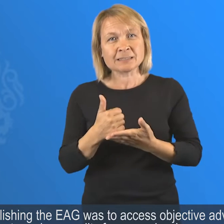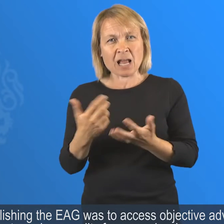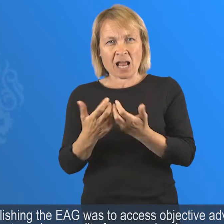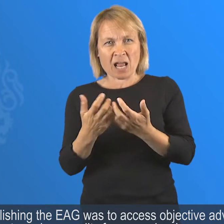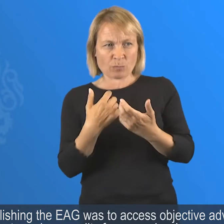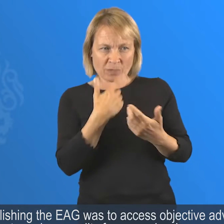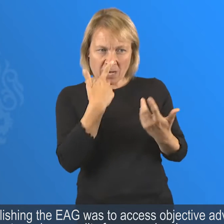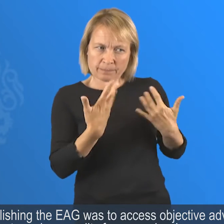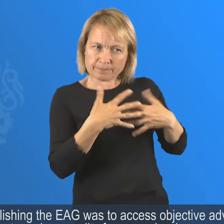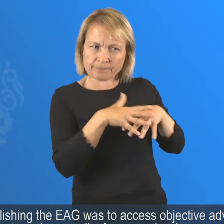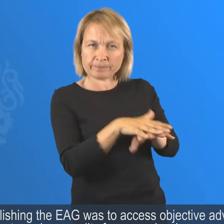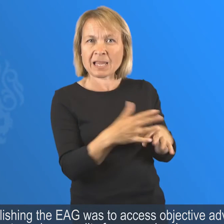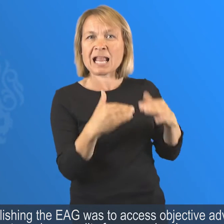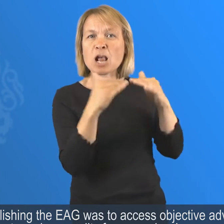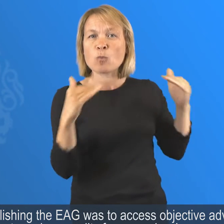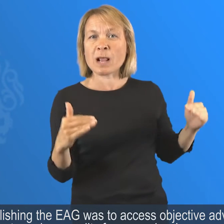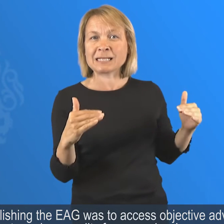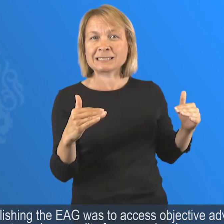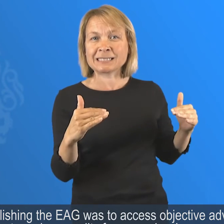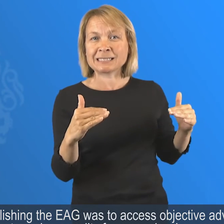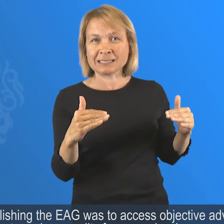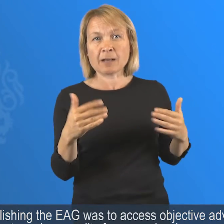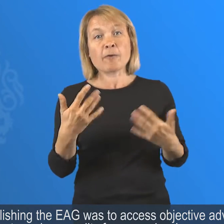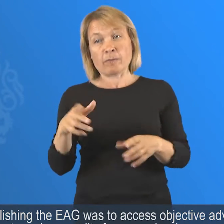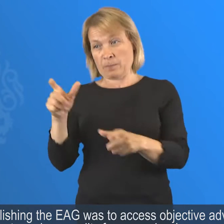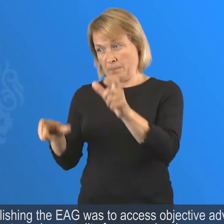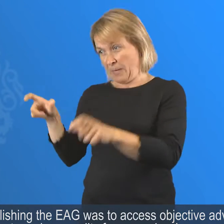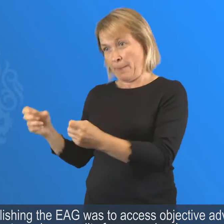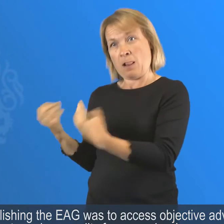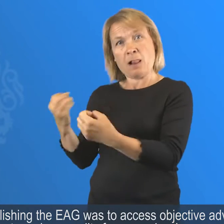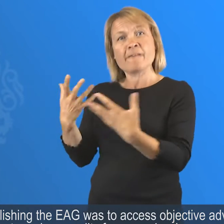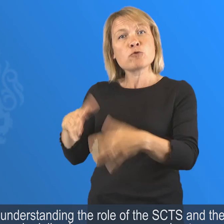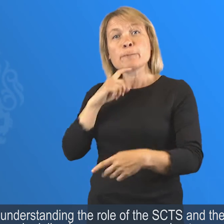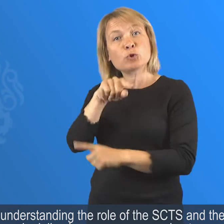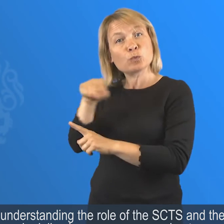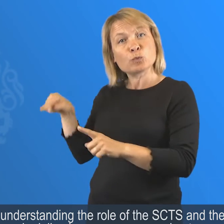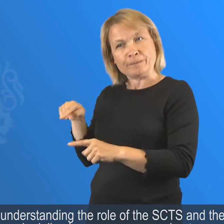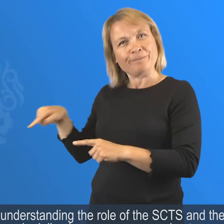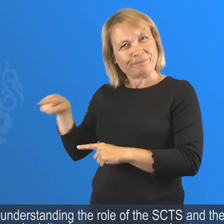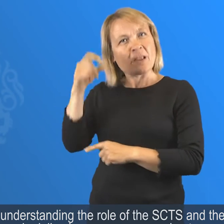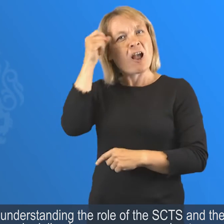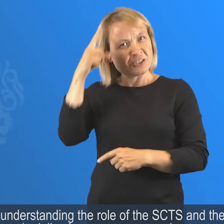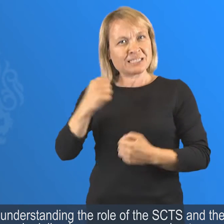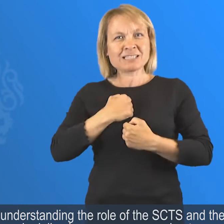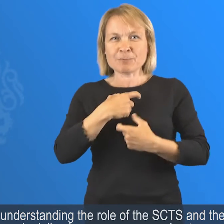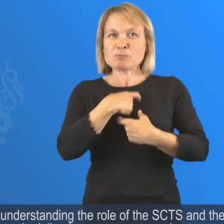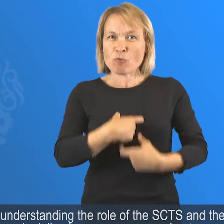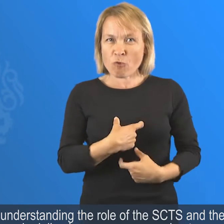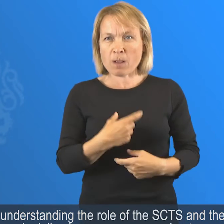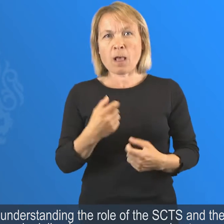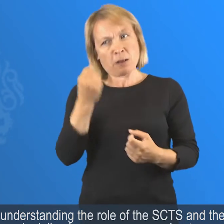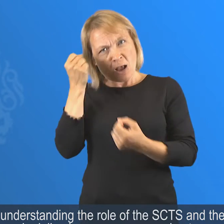to access objective advice about mainstreaming equality from people who are committed to understanding the role of